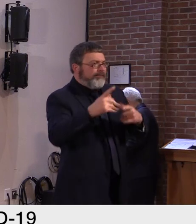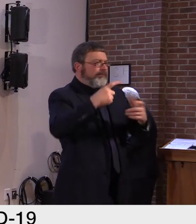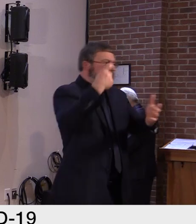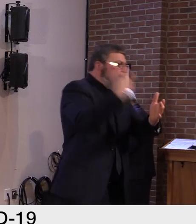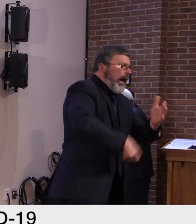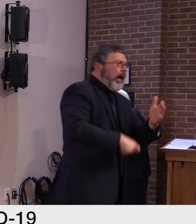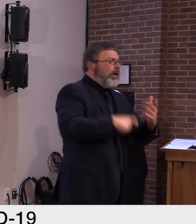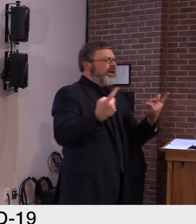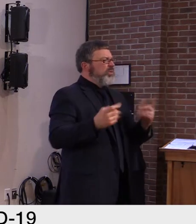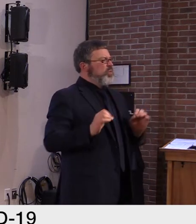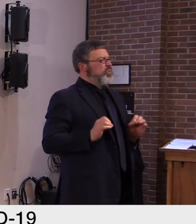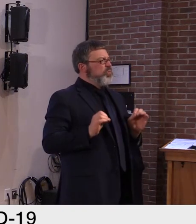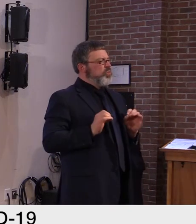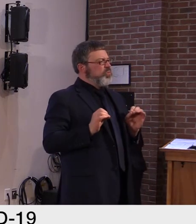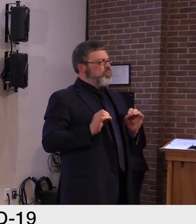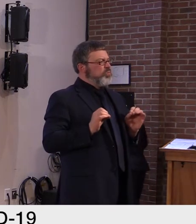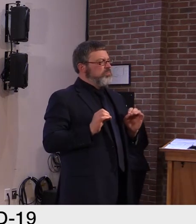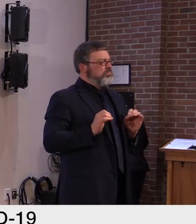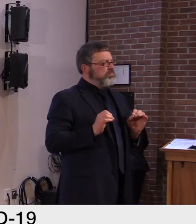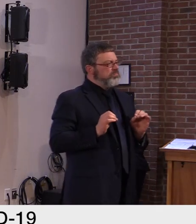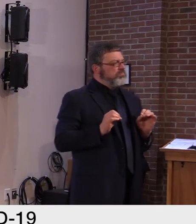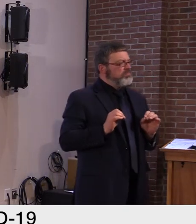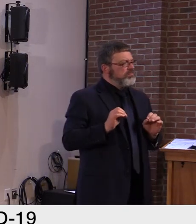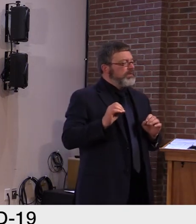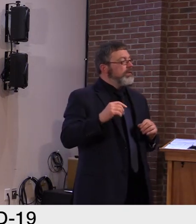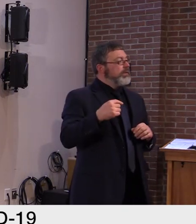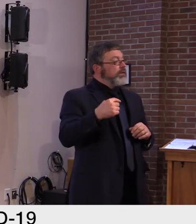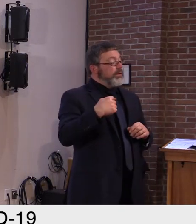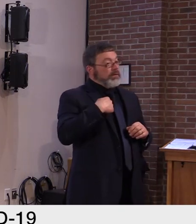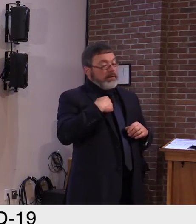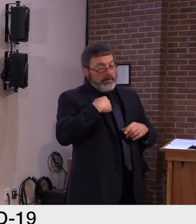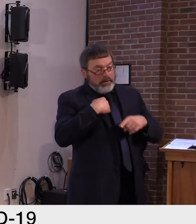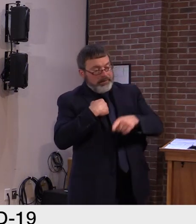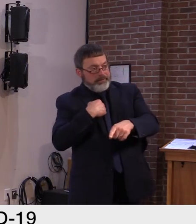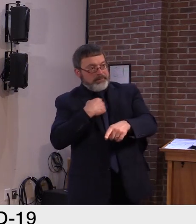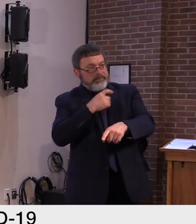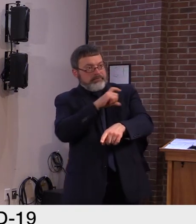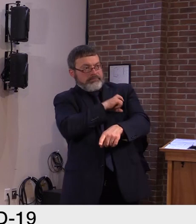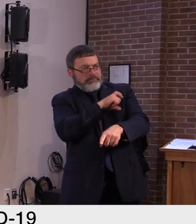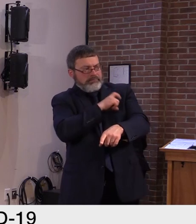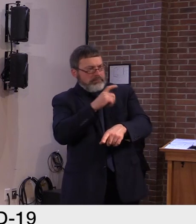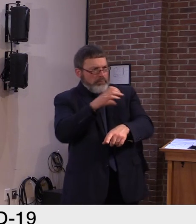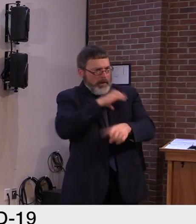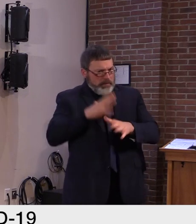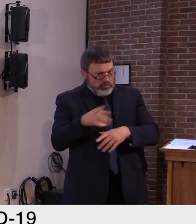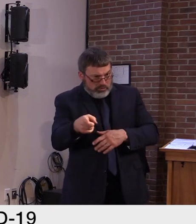Thanks, Governor. Really not much more to add than that.